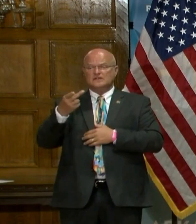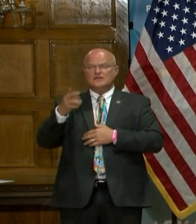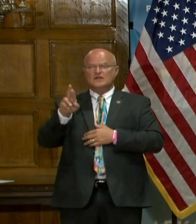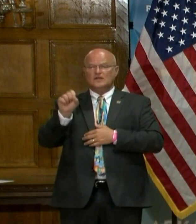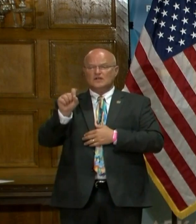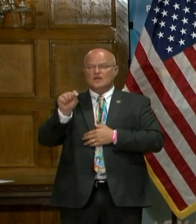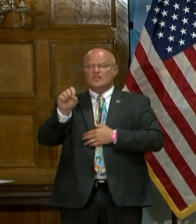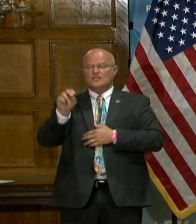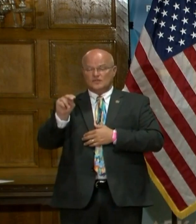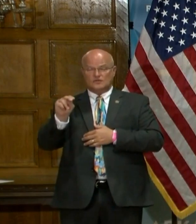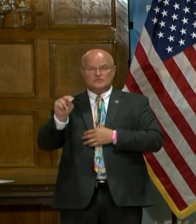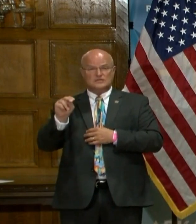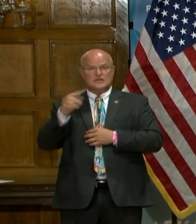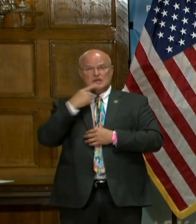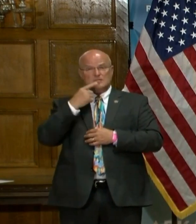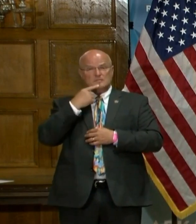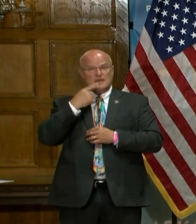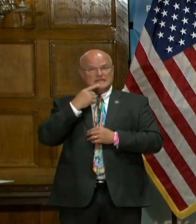by saying,